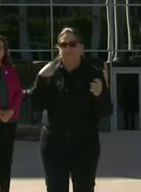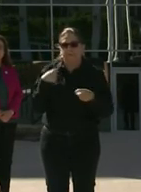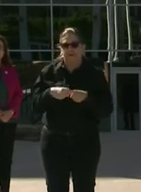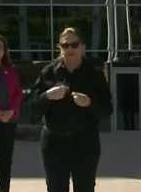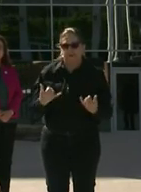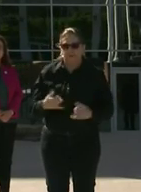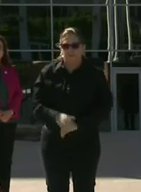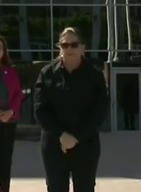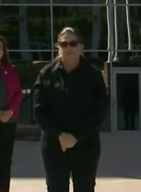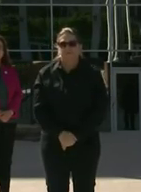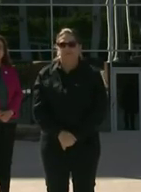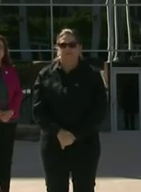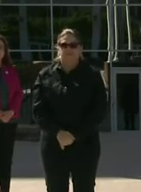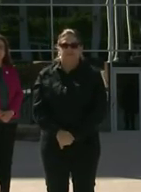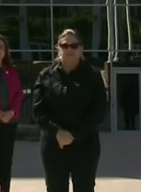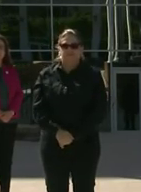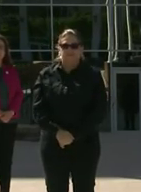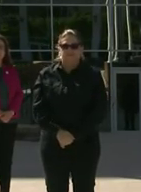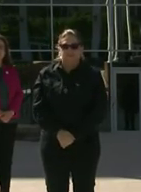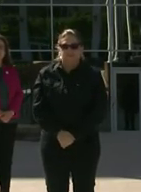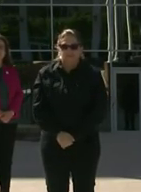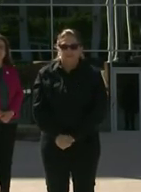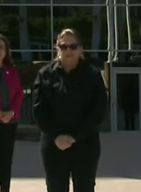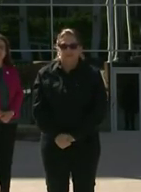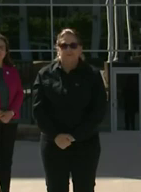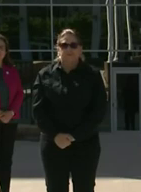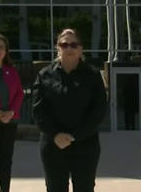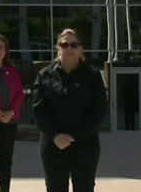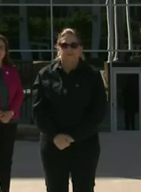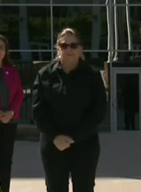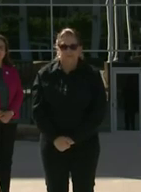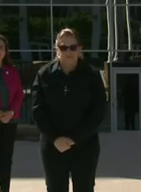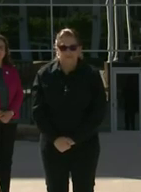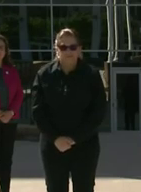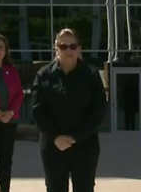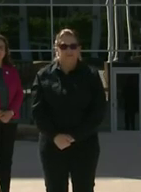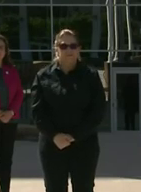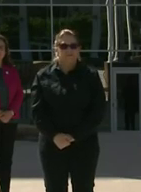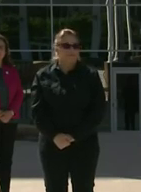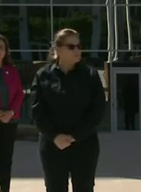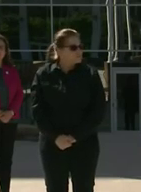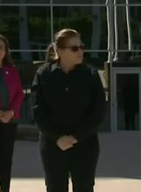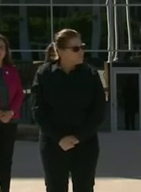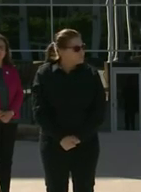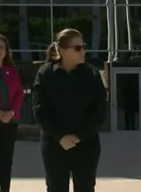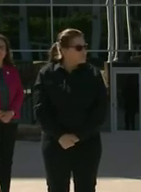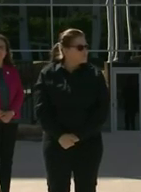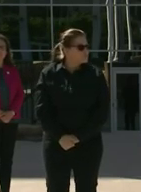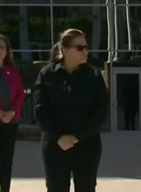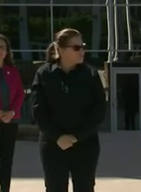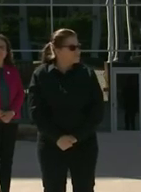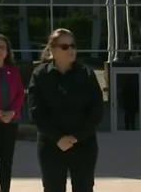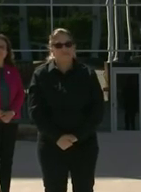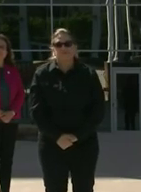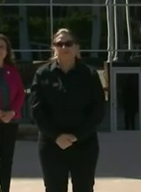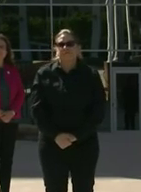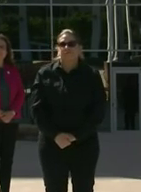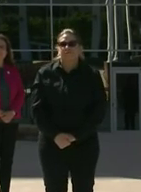un médico, y si no tiene seguro, puedes llamar al teléfono siguiente, al